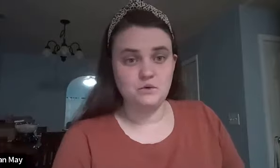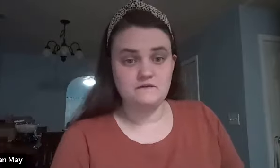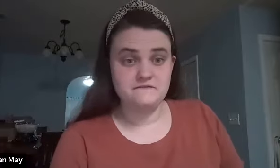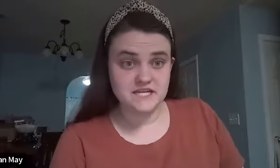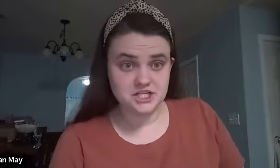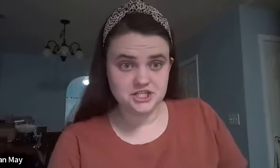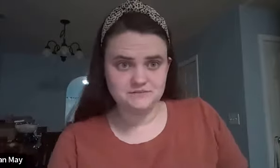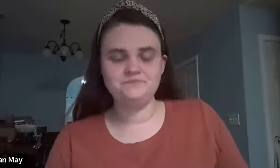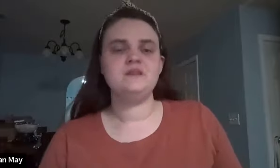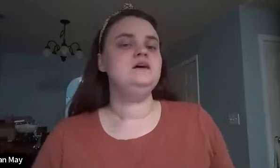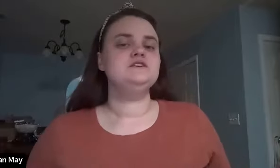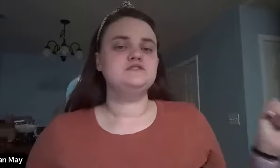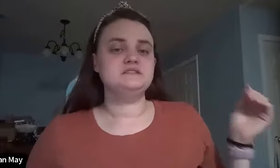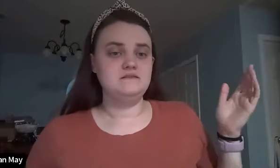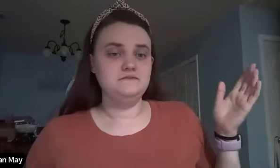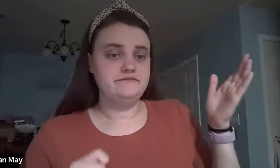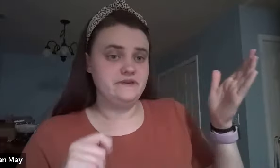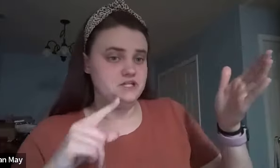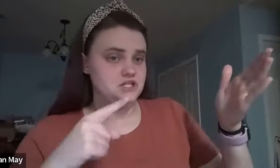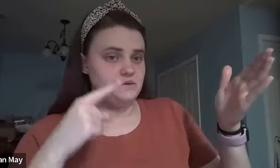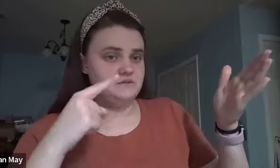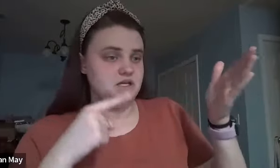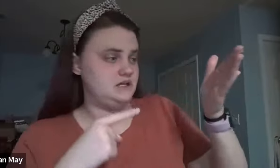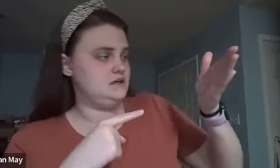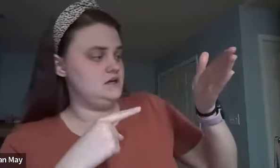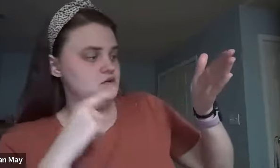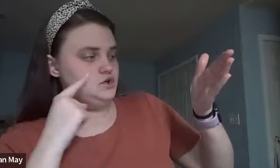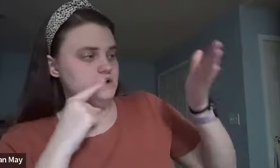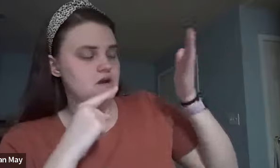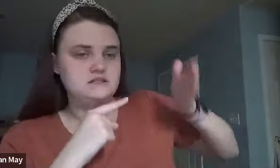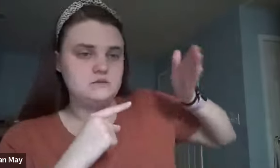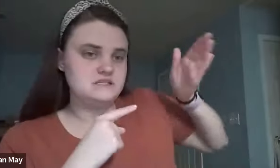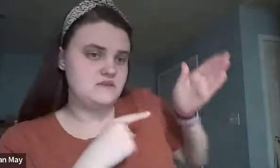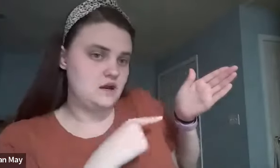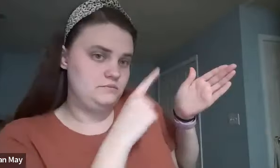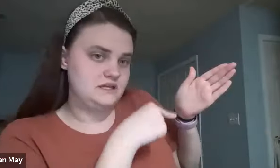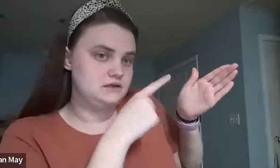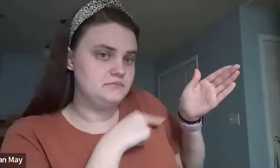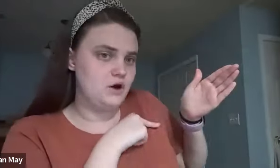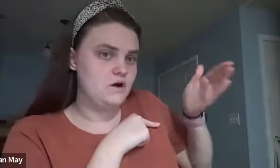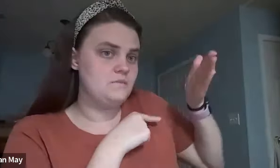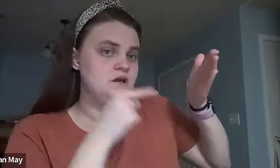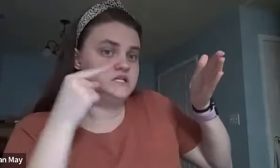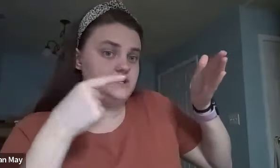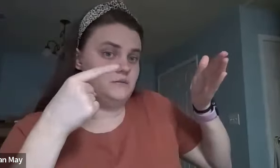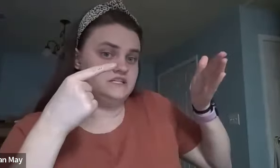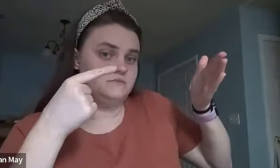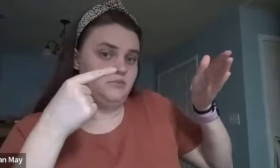for fish. So the sign for fish is going to be your non-dominant in that open palm. Dominant is going to be